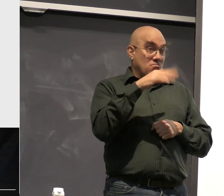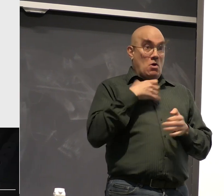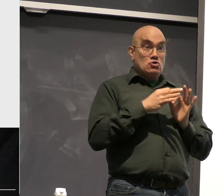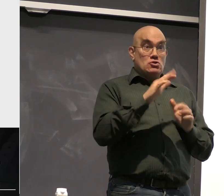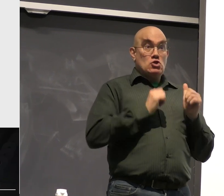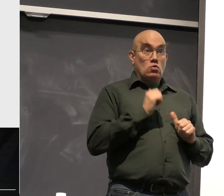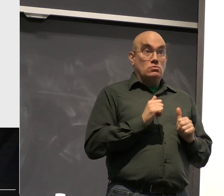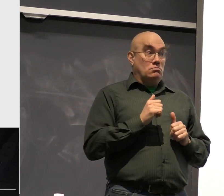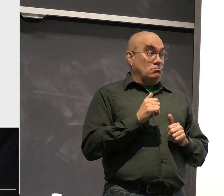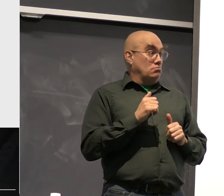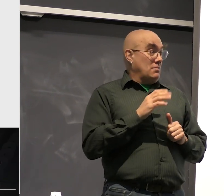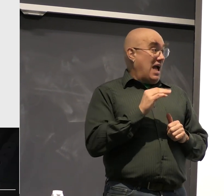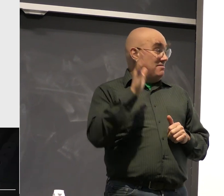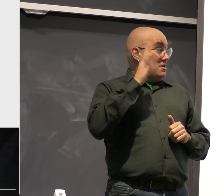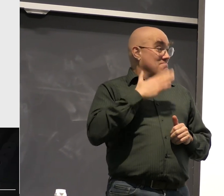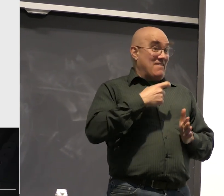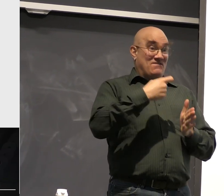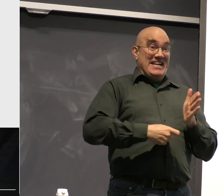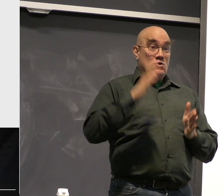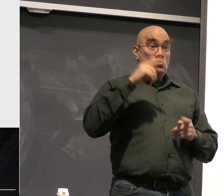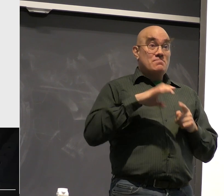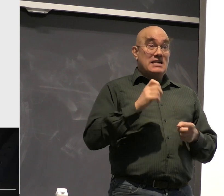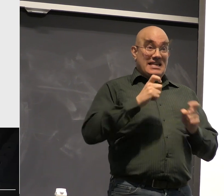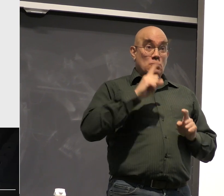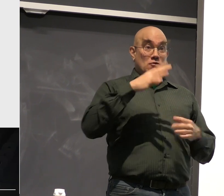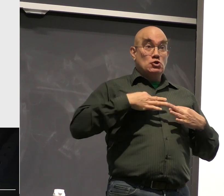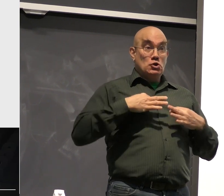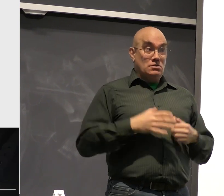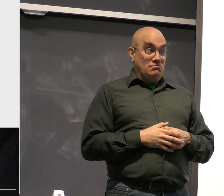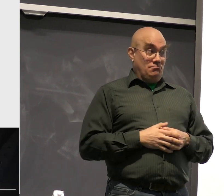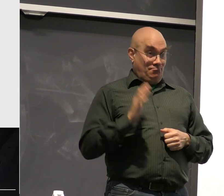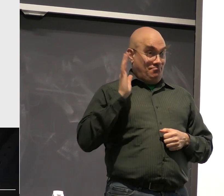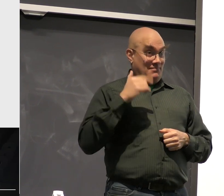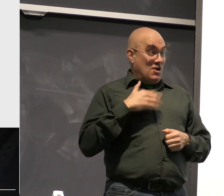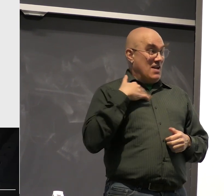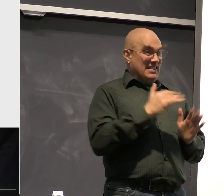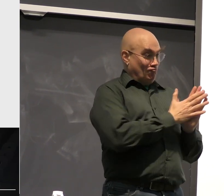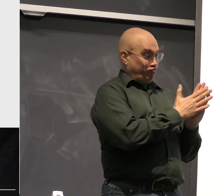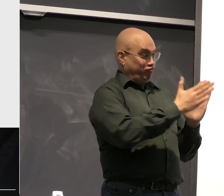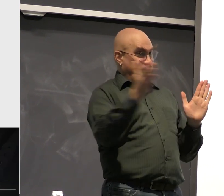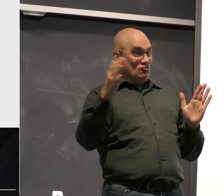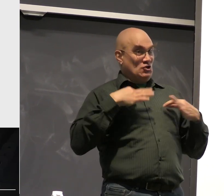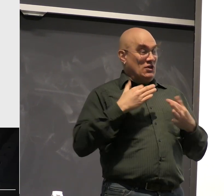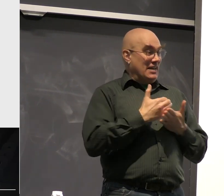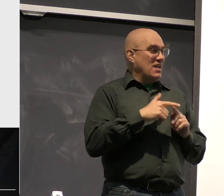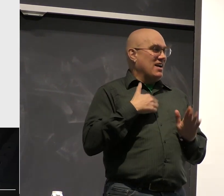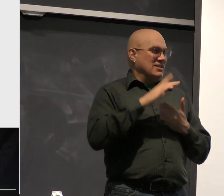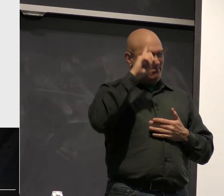I knew there were theaters in my area. I knew that shows were interpreted, and I knew that the fee was that I would have to get a shirt. I needed to get a